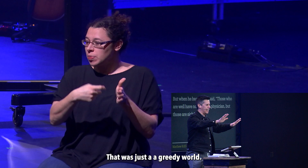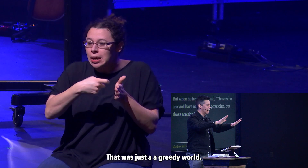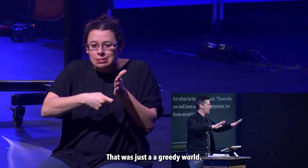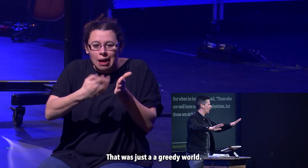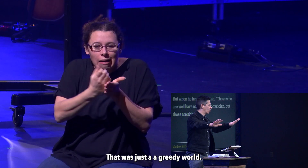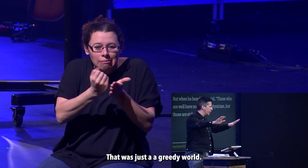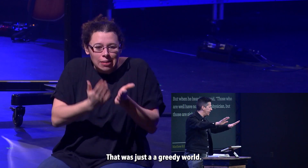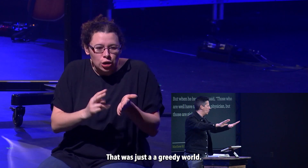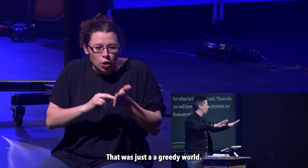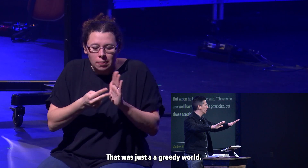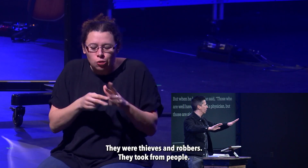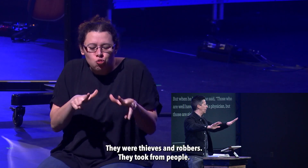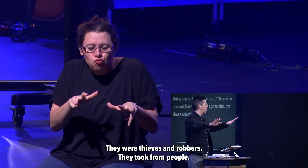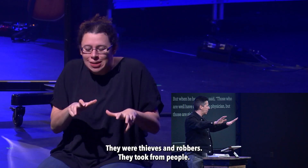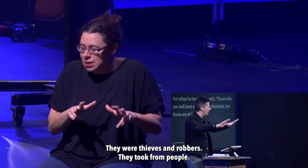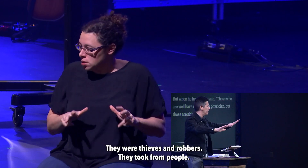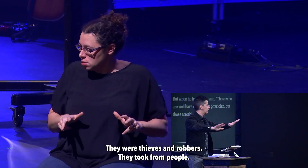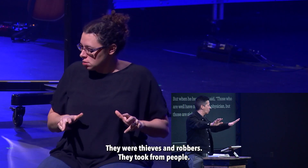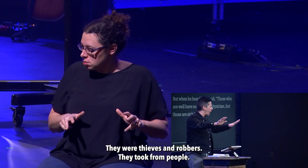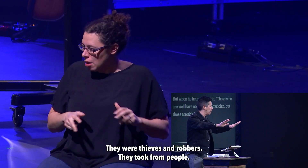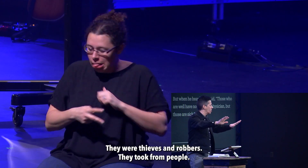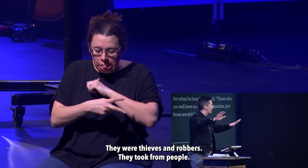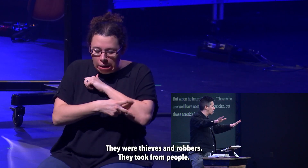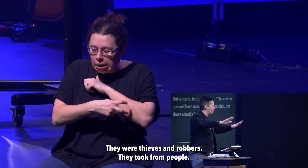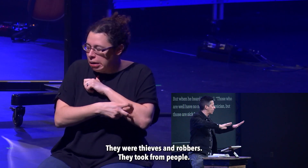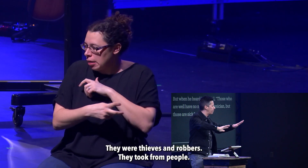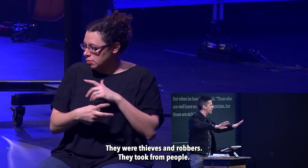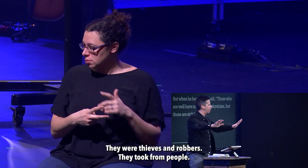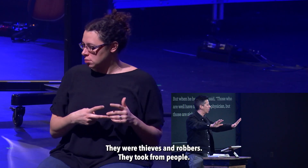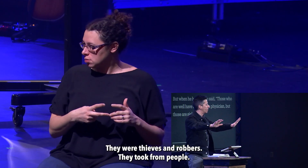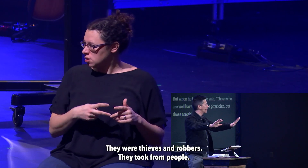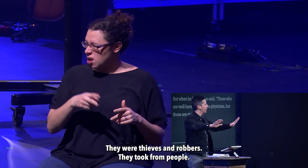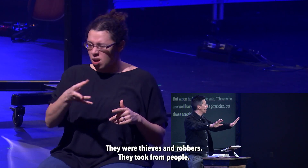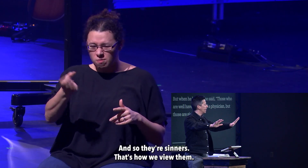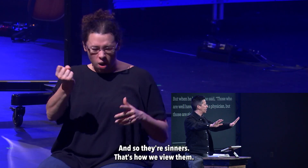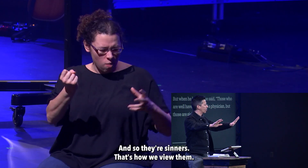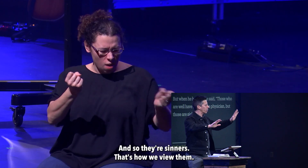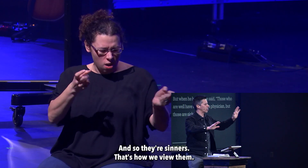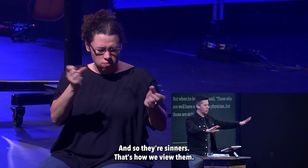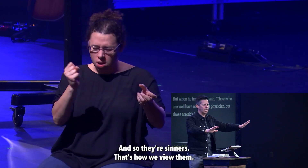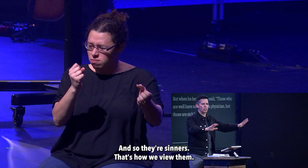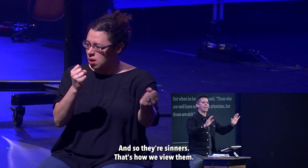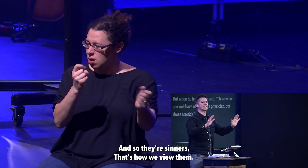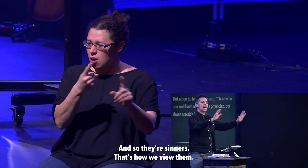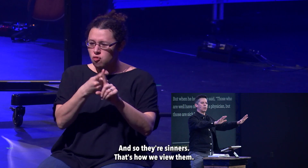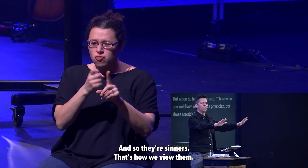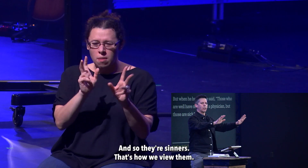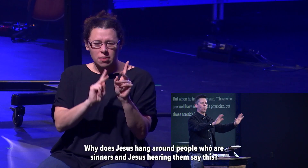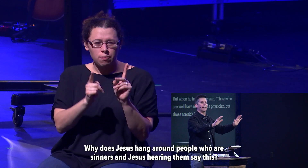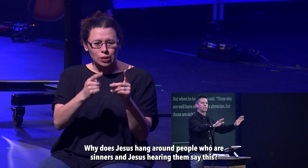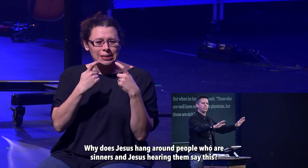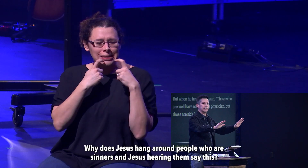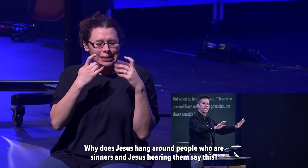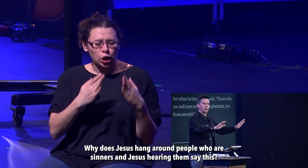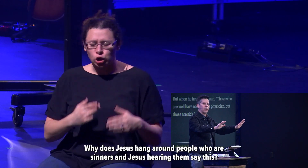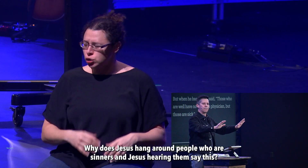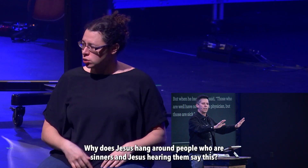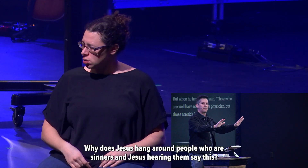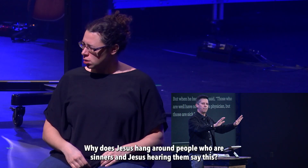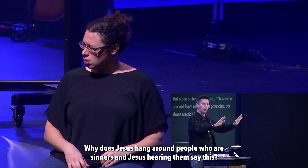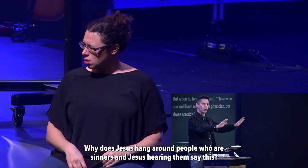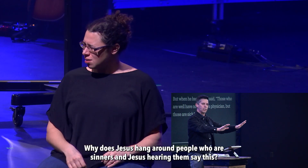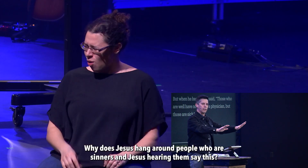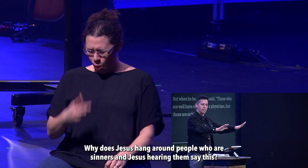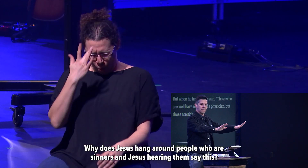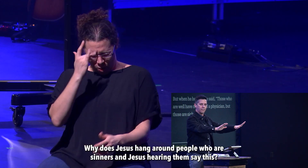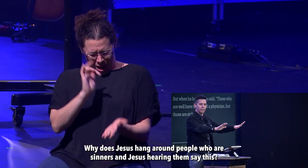just a greedy world. They were thieves and robbers. They took from people. And so they're sinners. That's how we view them. Why does Jesus hang around